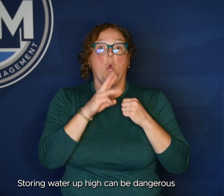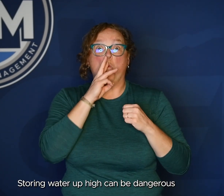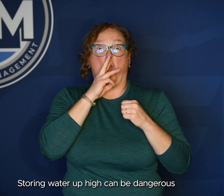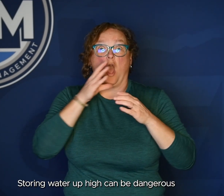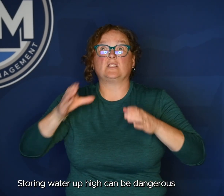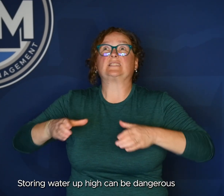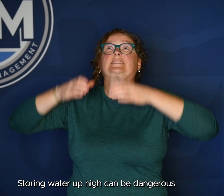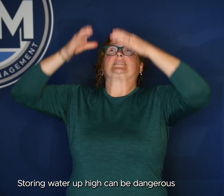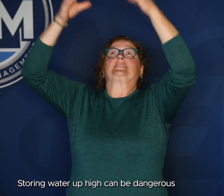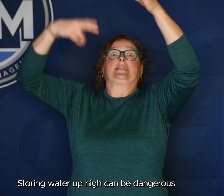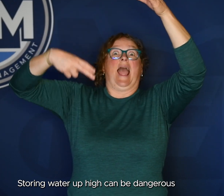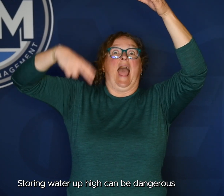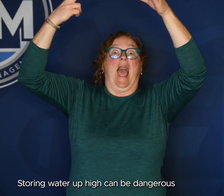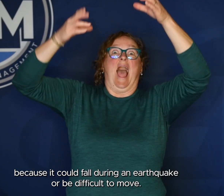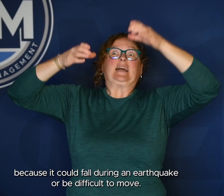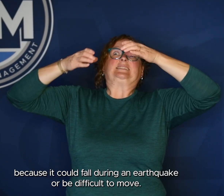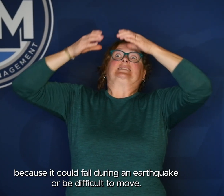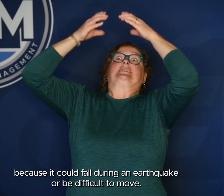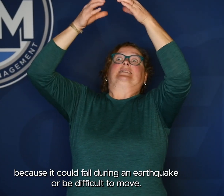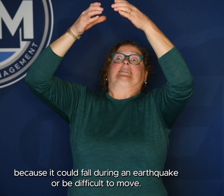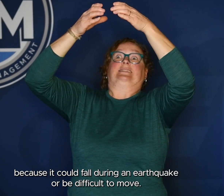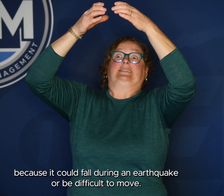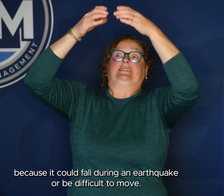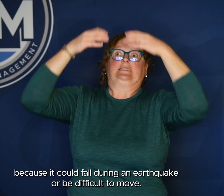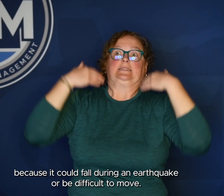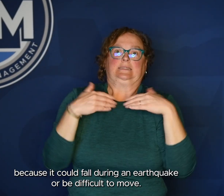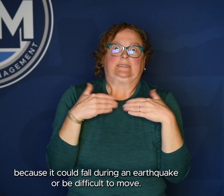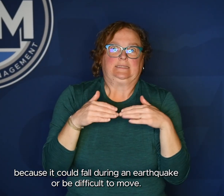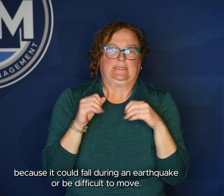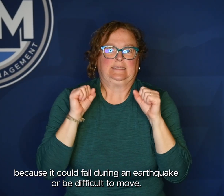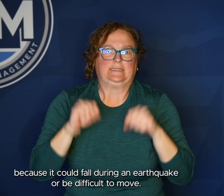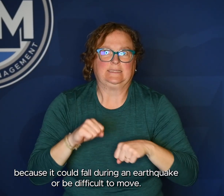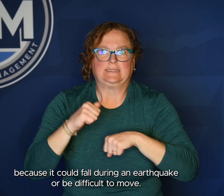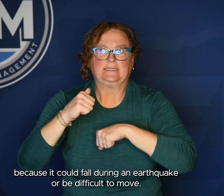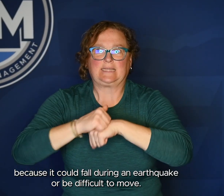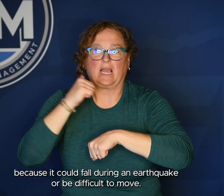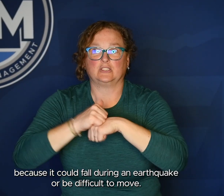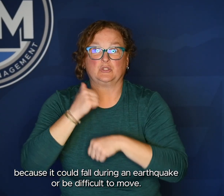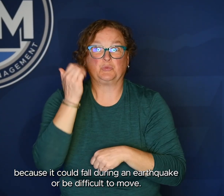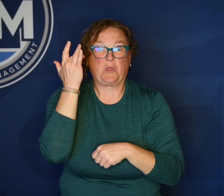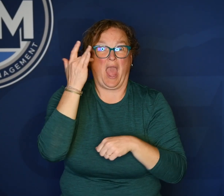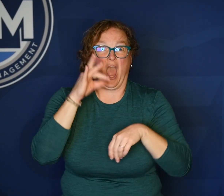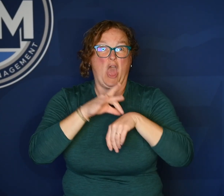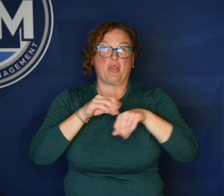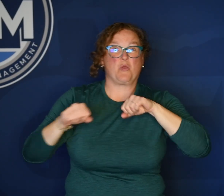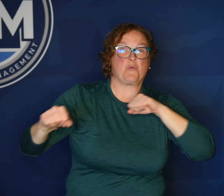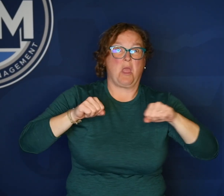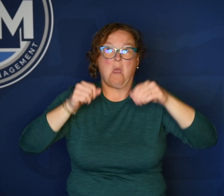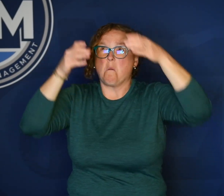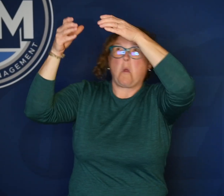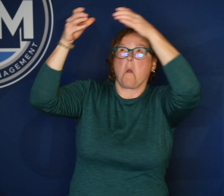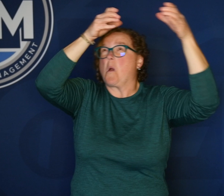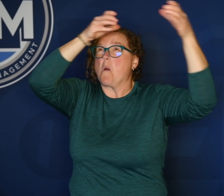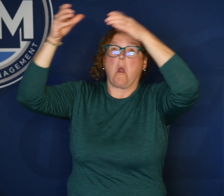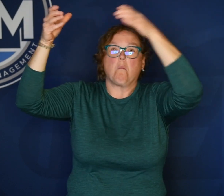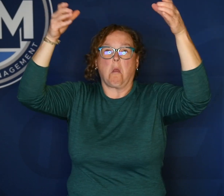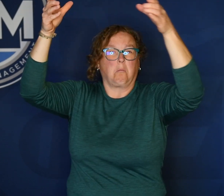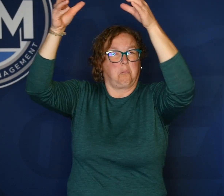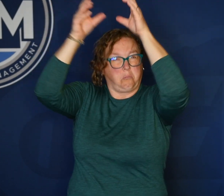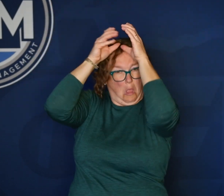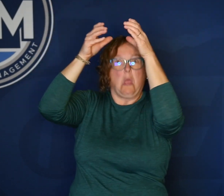Storing water up high can be dangerous because it could fall during an earthquake or be difficult to move.